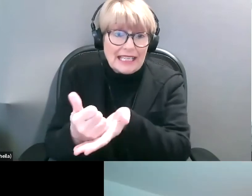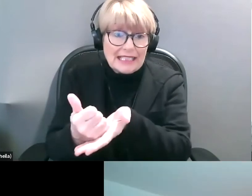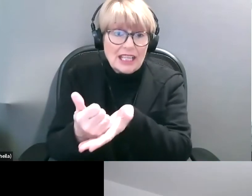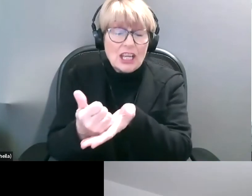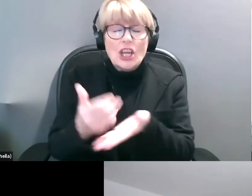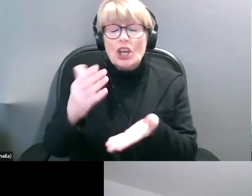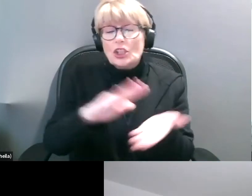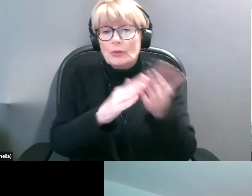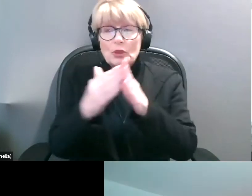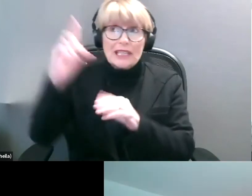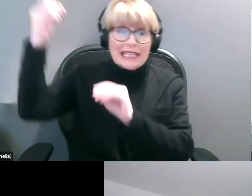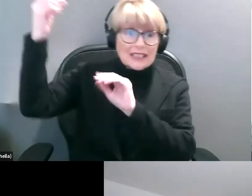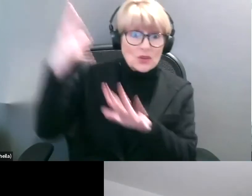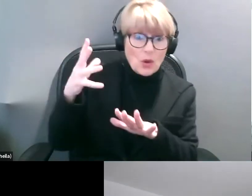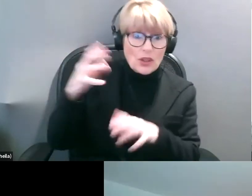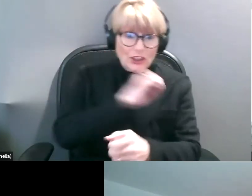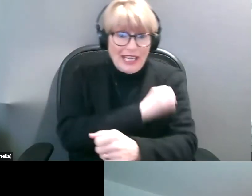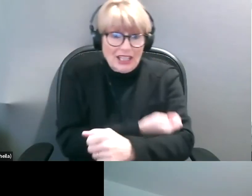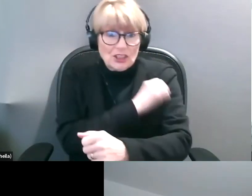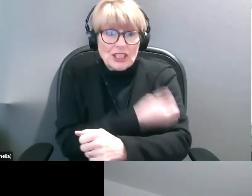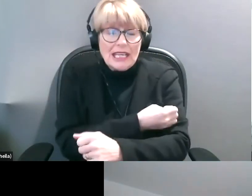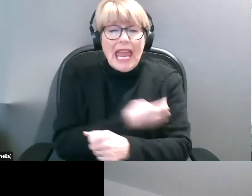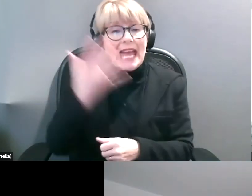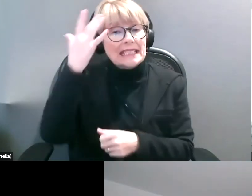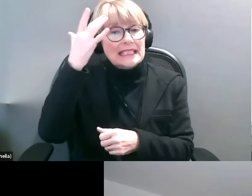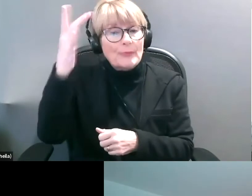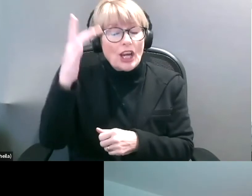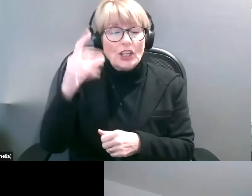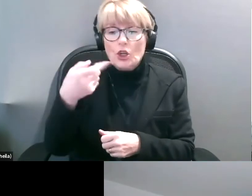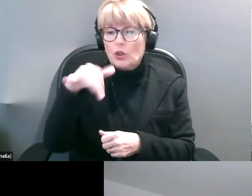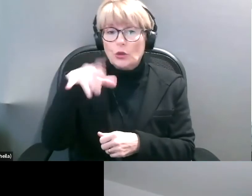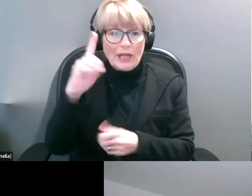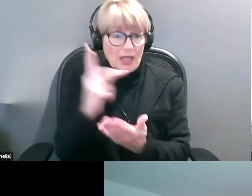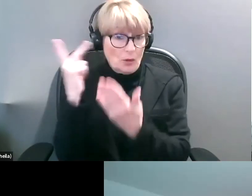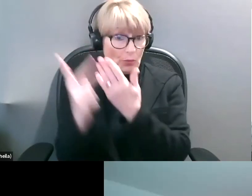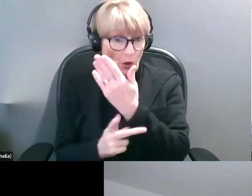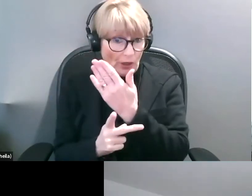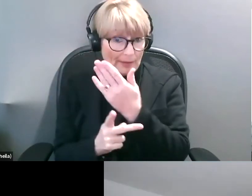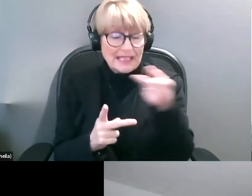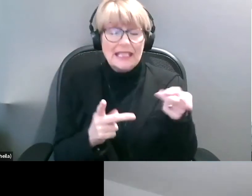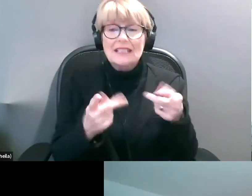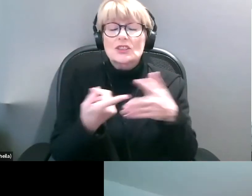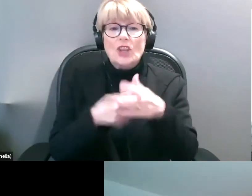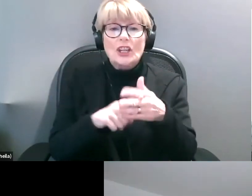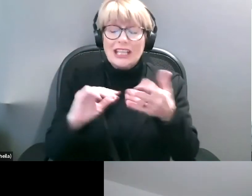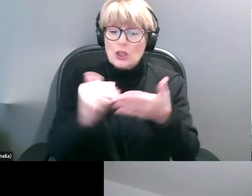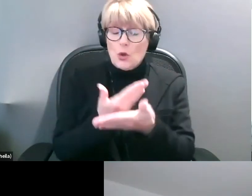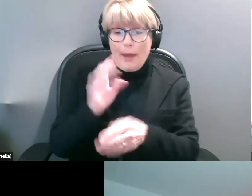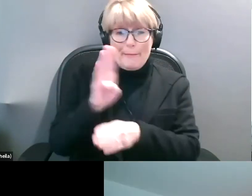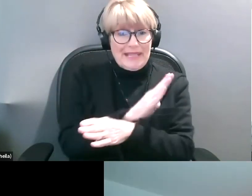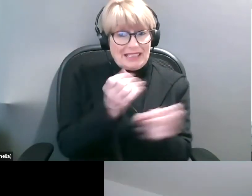Illinois utility customers. Mr. Gillis is also managing efforts to implement new business strategies